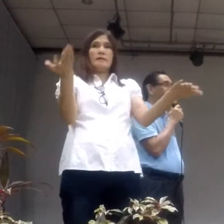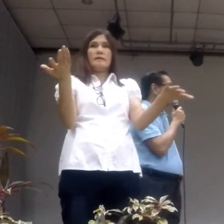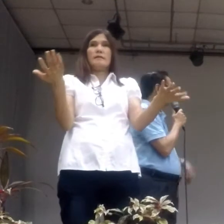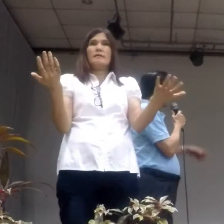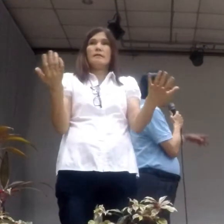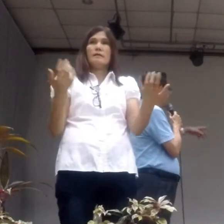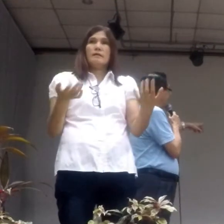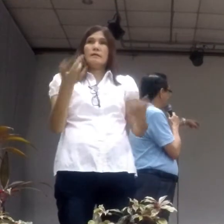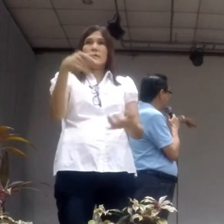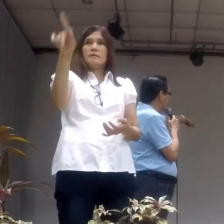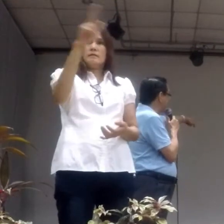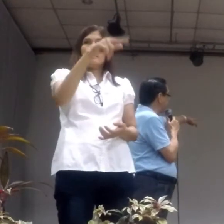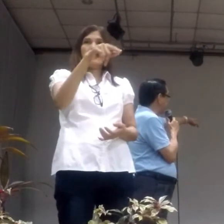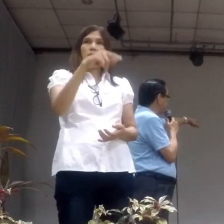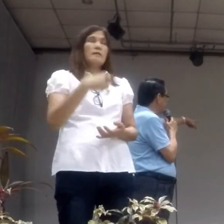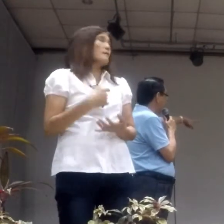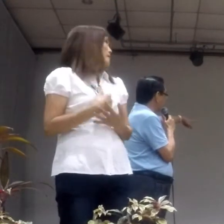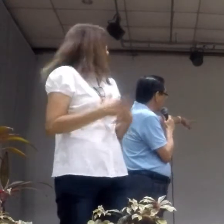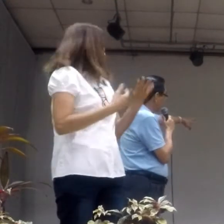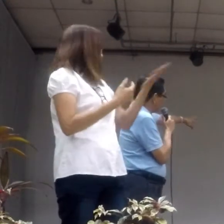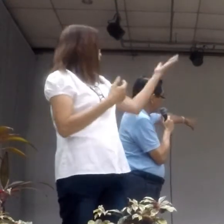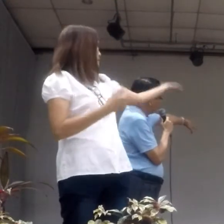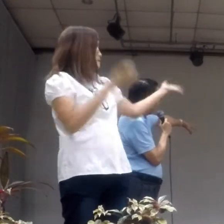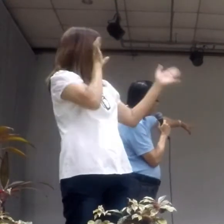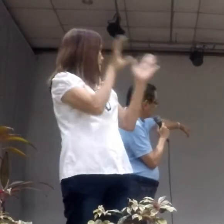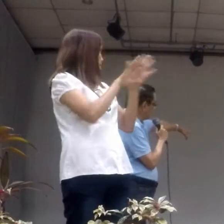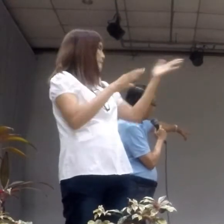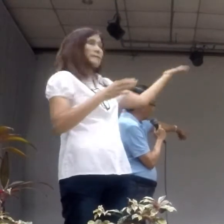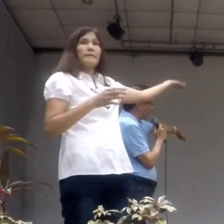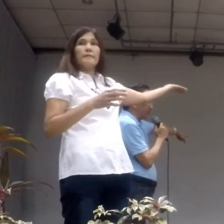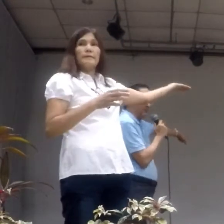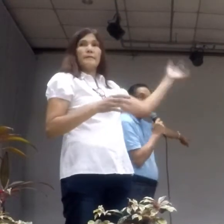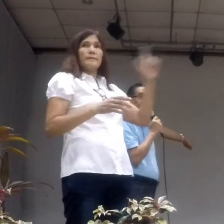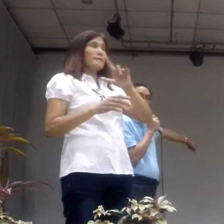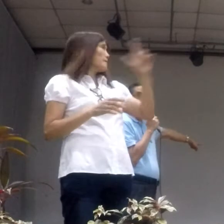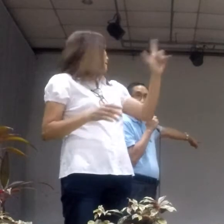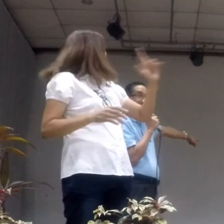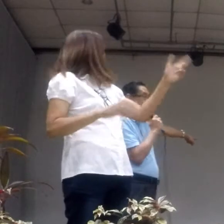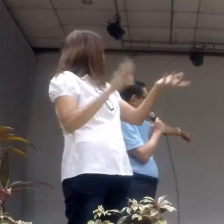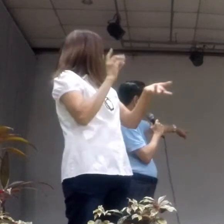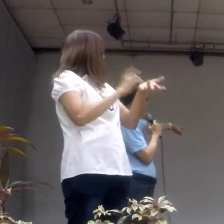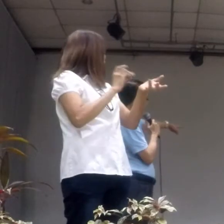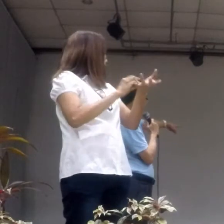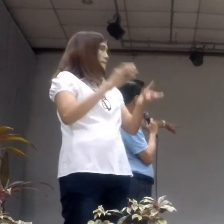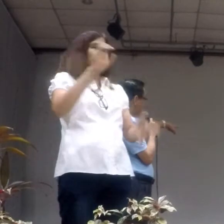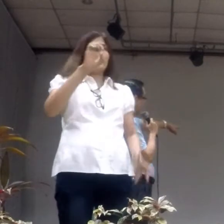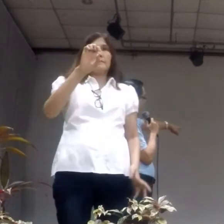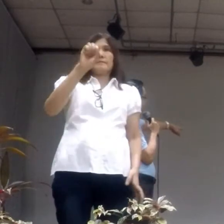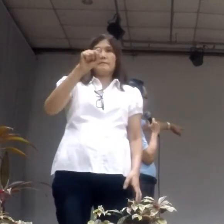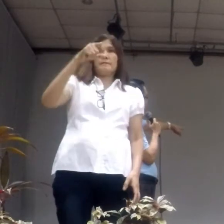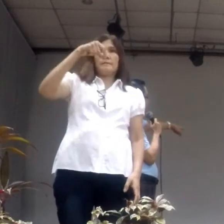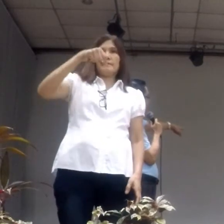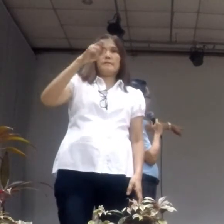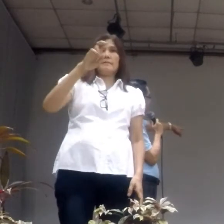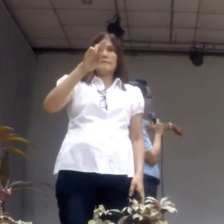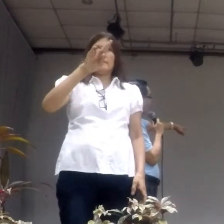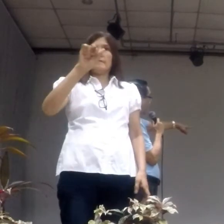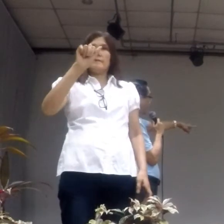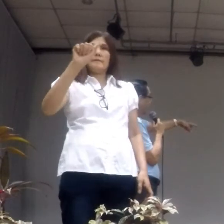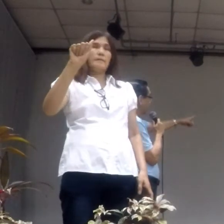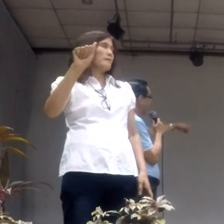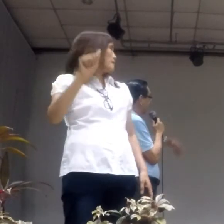to, these are the pictures. The one on the left bottom is Dr. Esguerra. He is the one